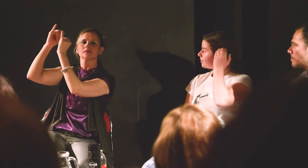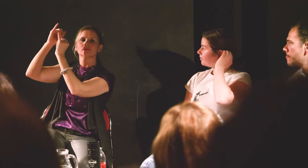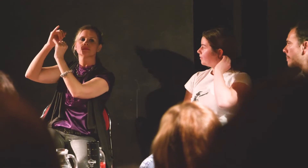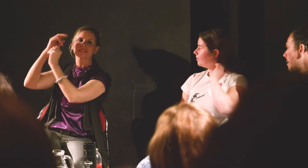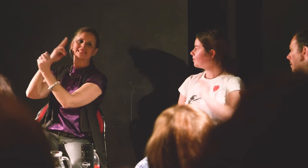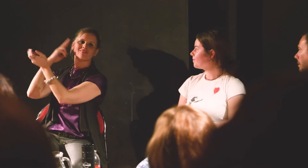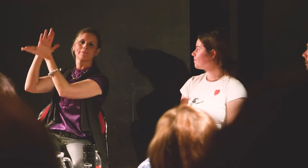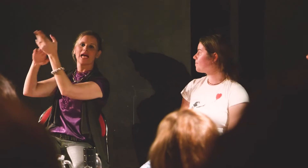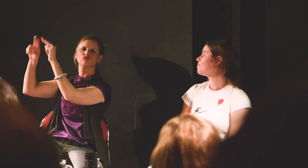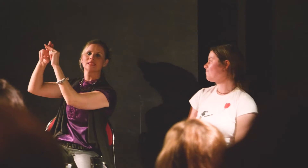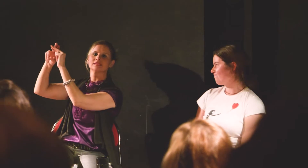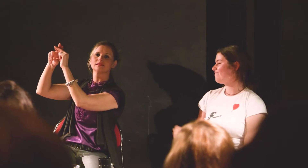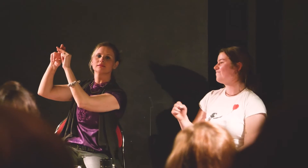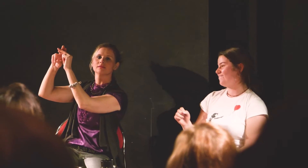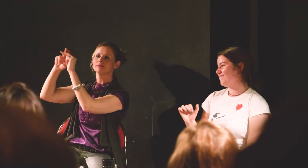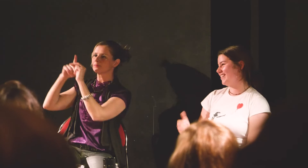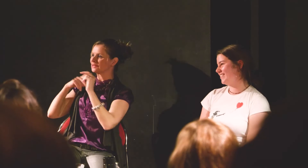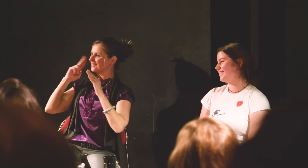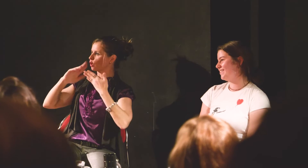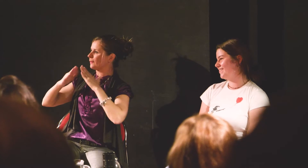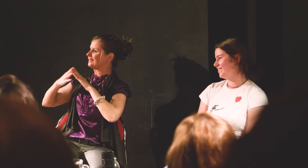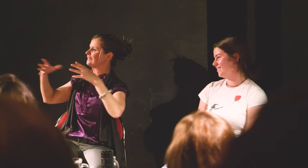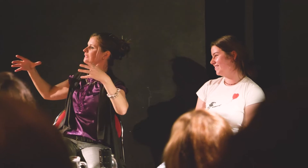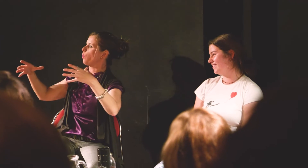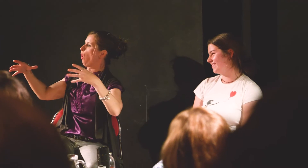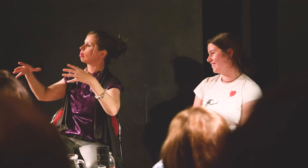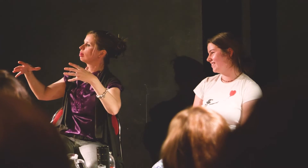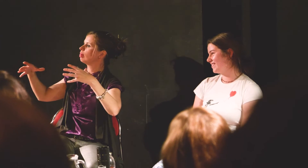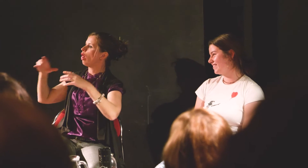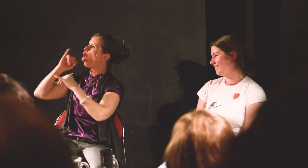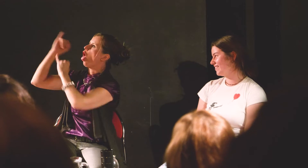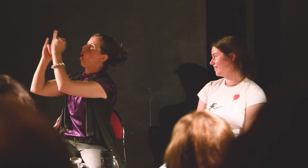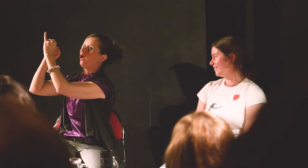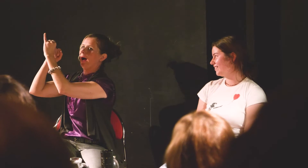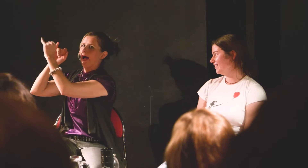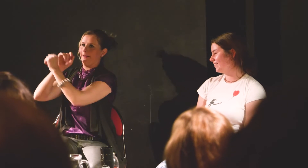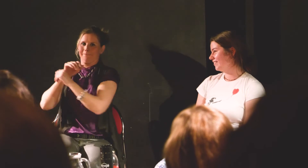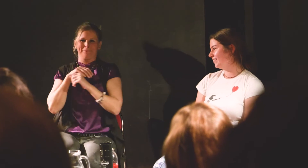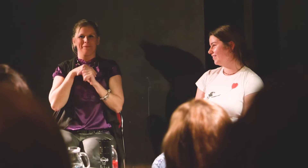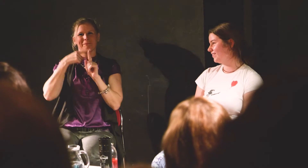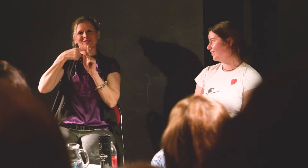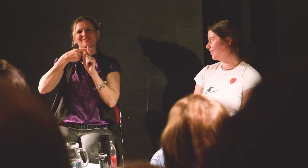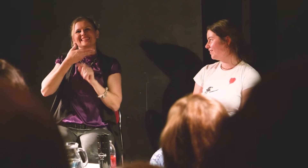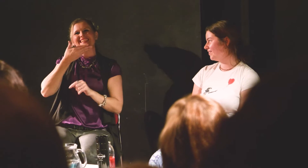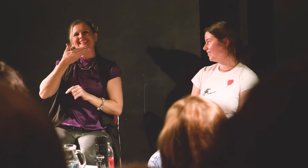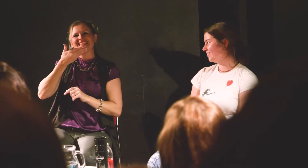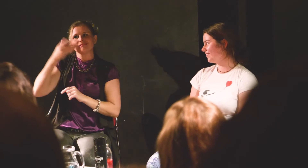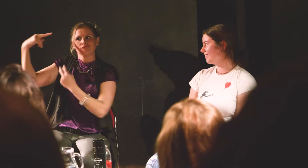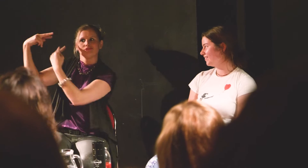is saying that you can't be critical of deaf parents because the deaf community is small. And so we look at